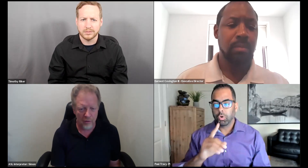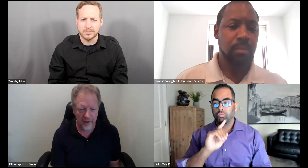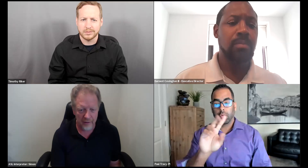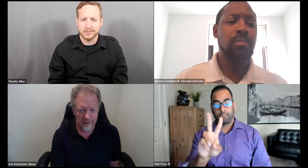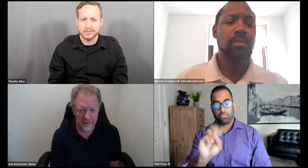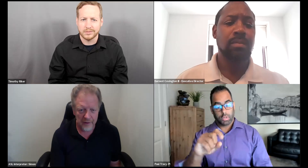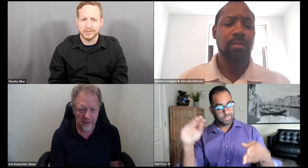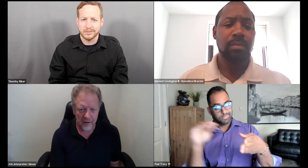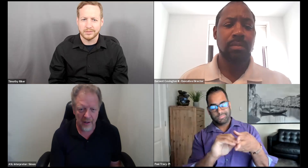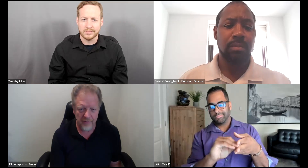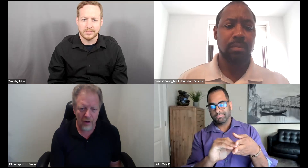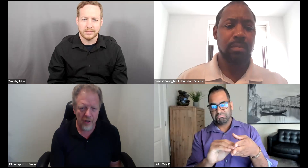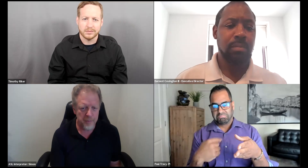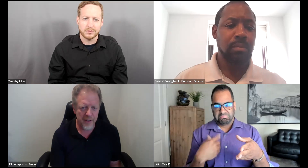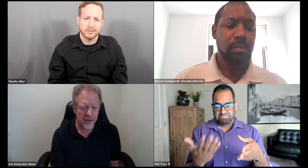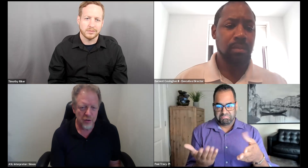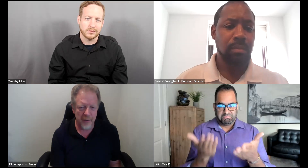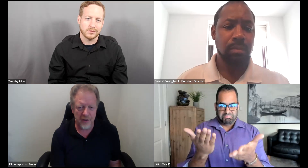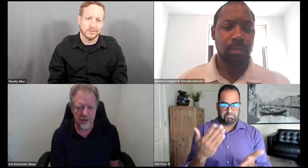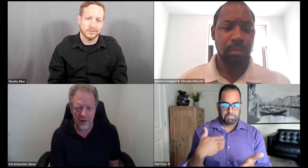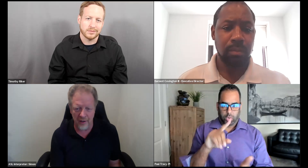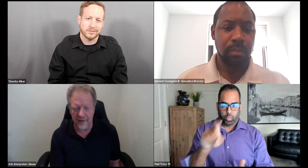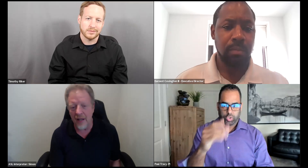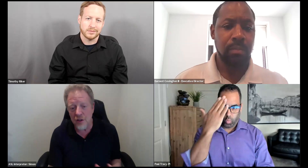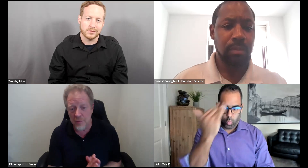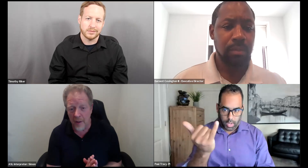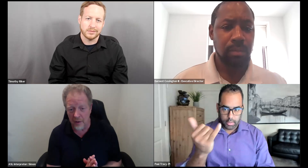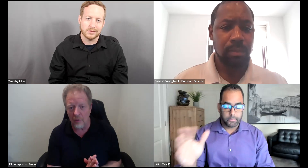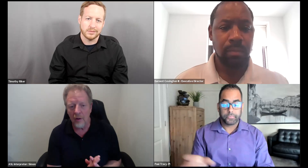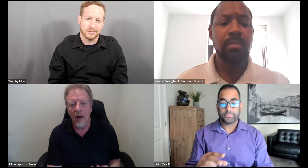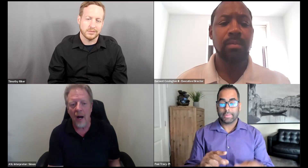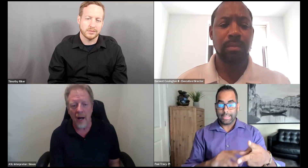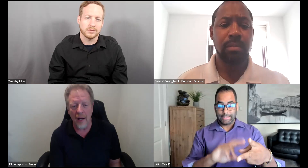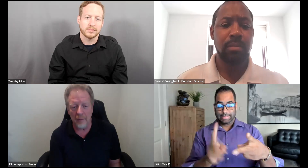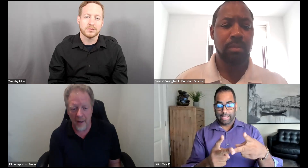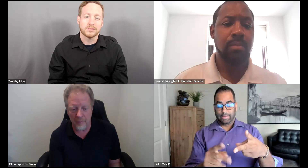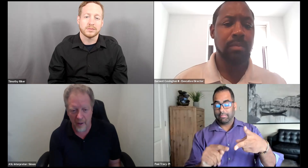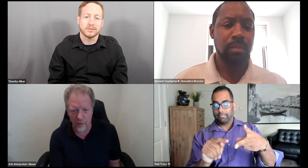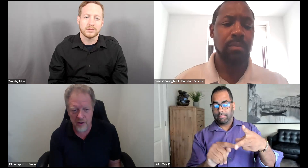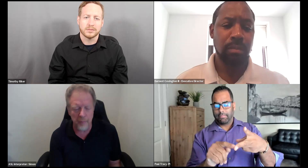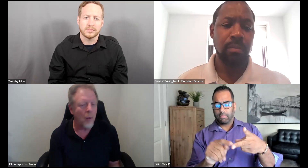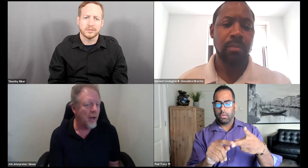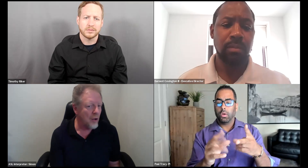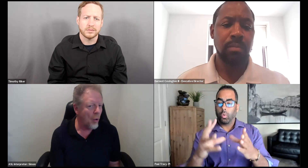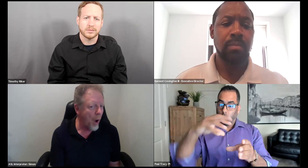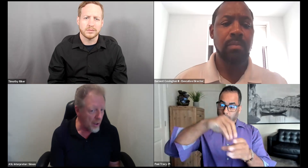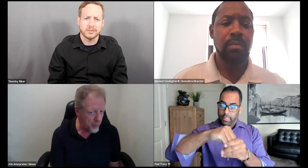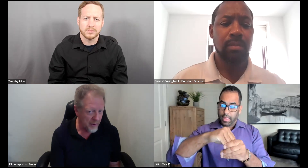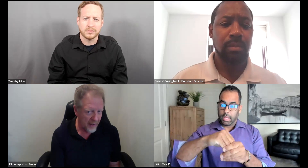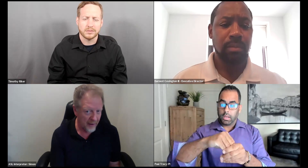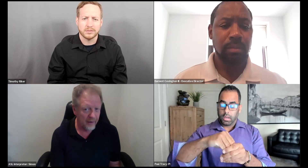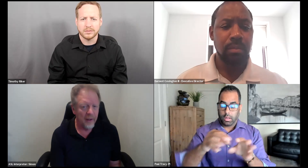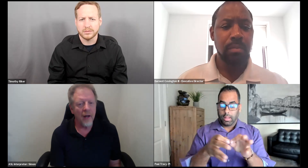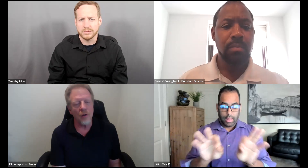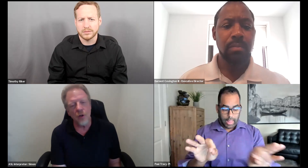no role there. Okay, VRS basically shouldn't be inserted in there. That's just my, my thoughts on it, but I want to know why you put